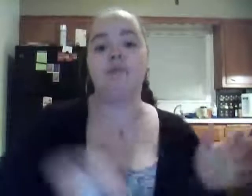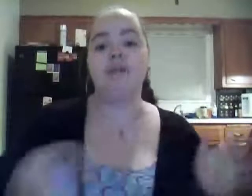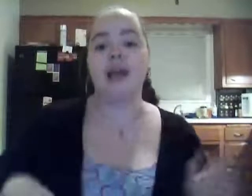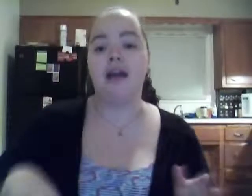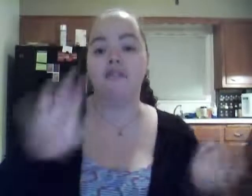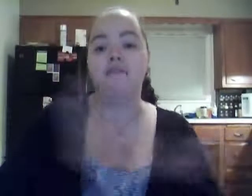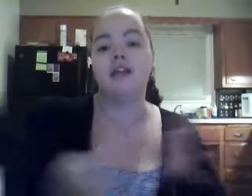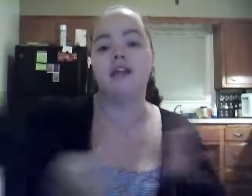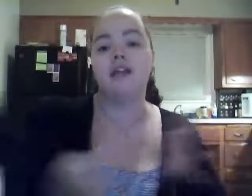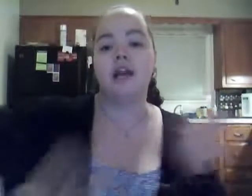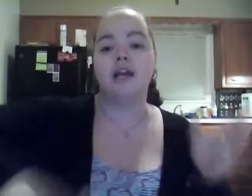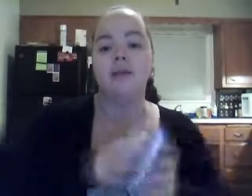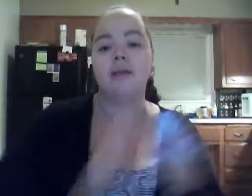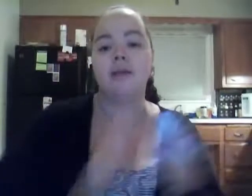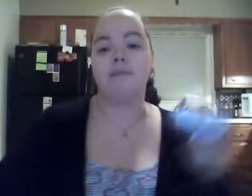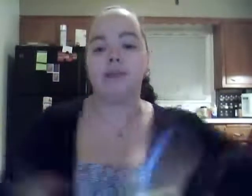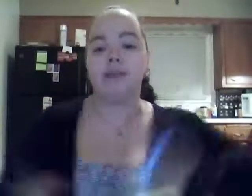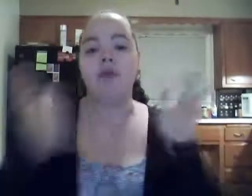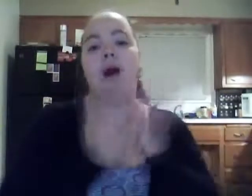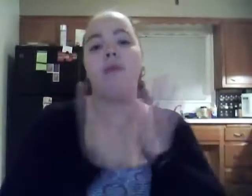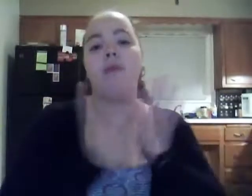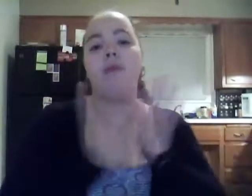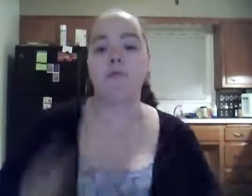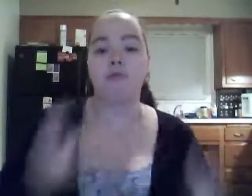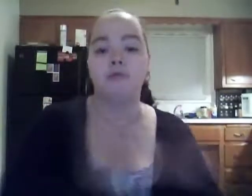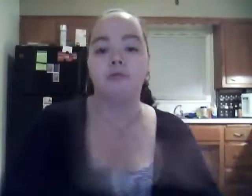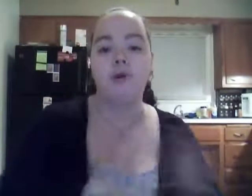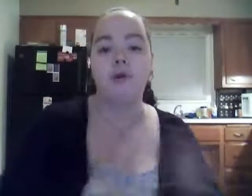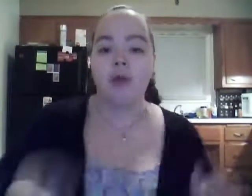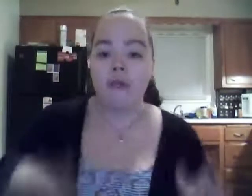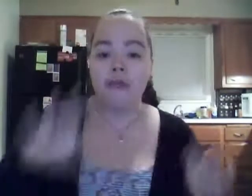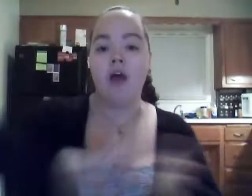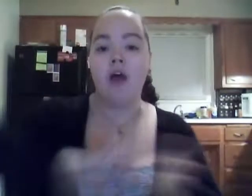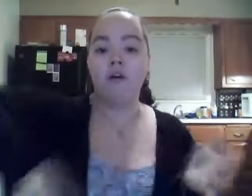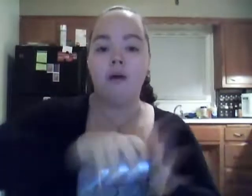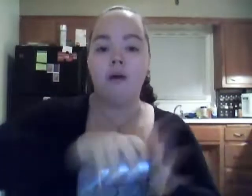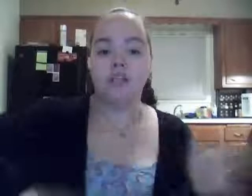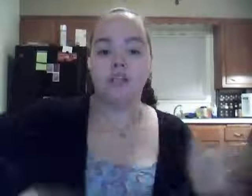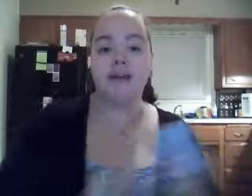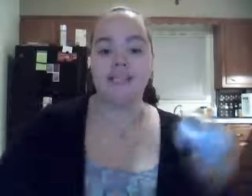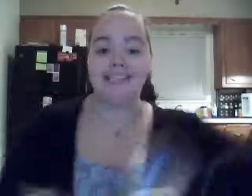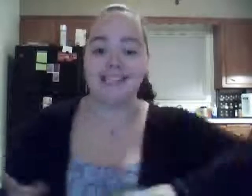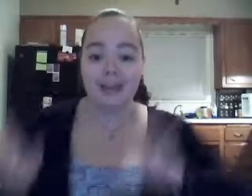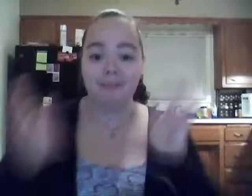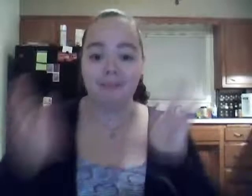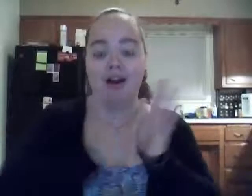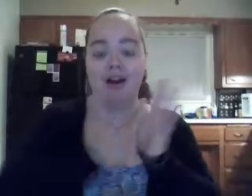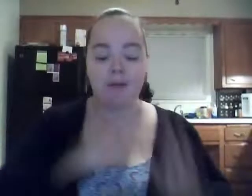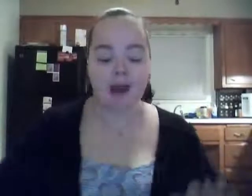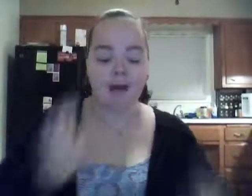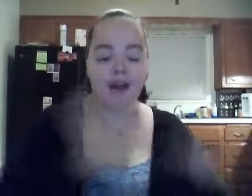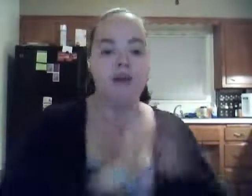Between having faith and playing make-believe One will help you grow, the other one just makes you sleep Talk about it,